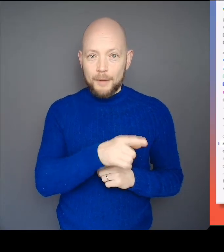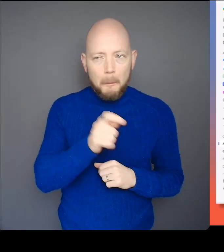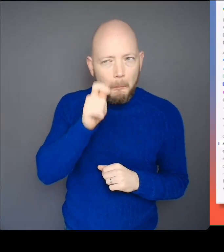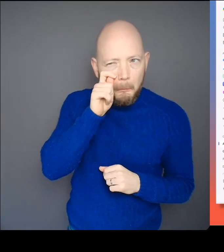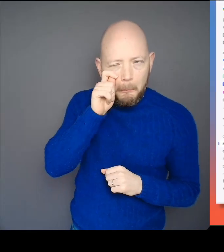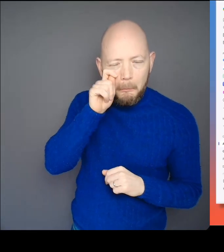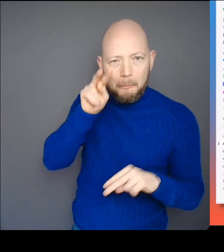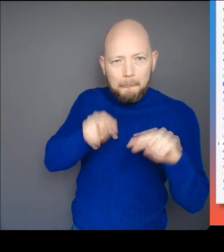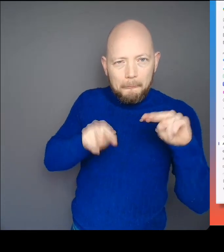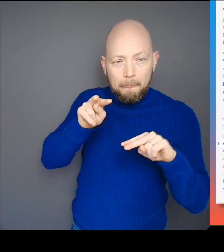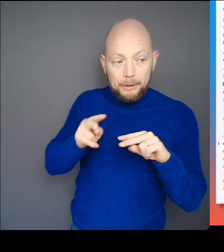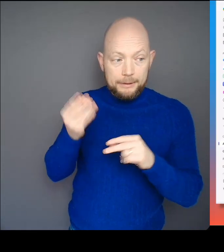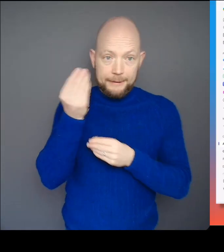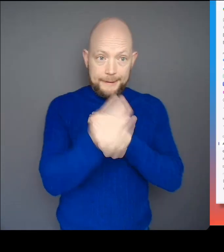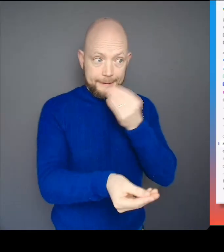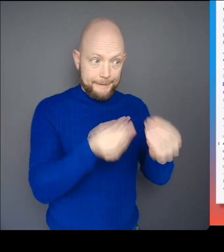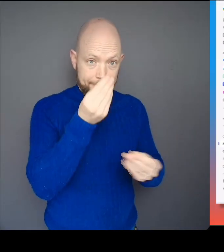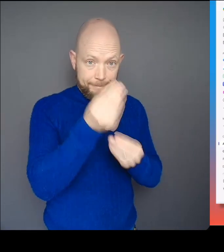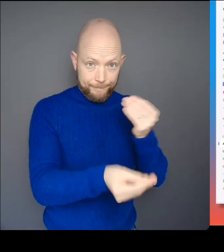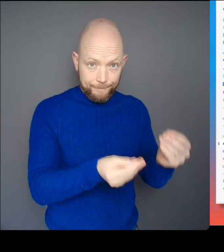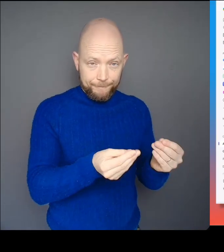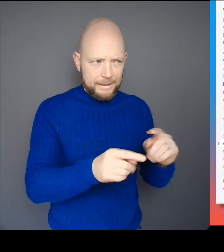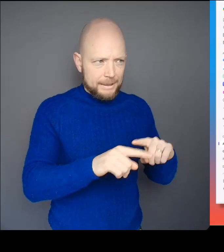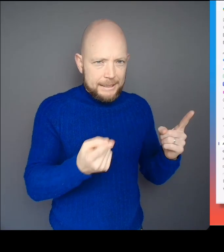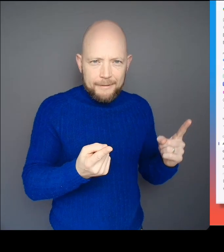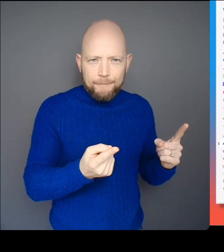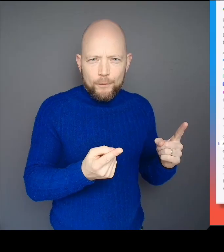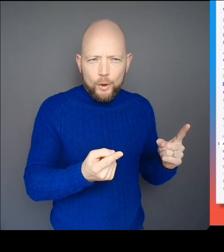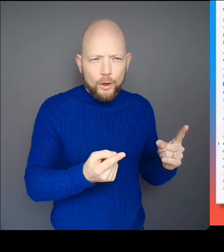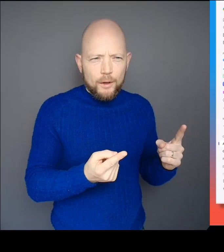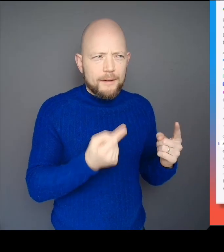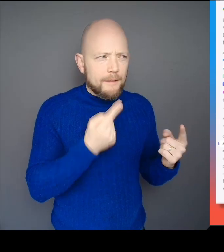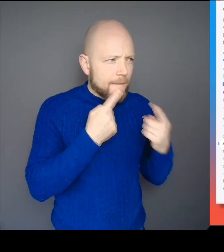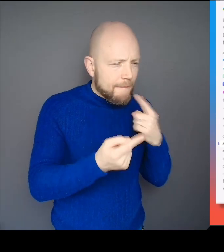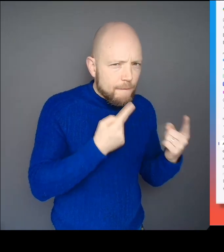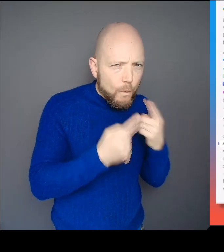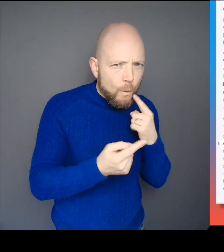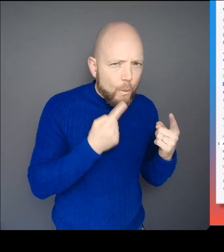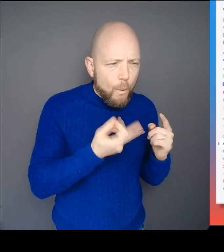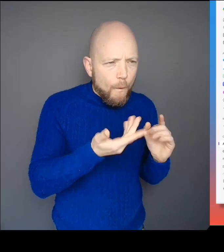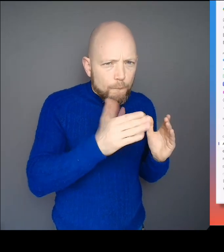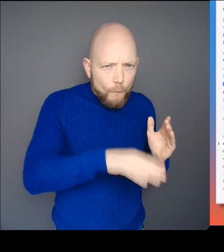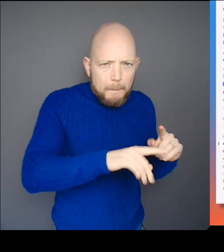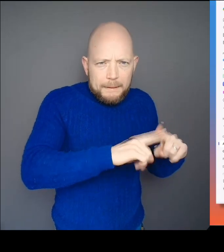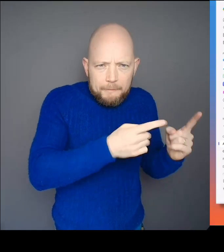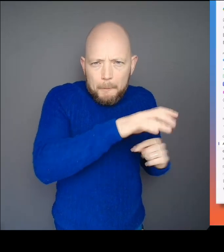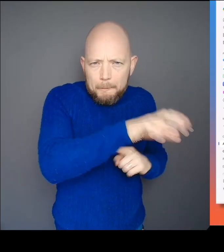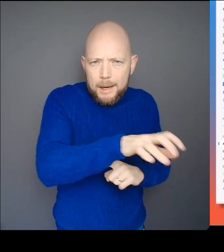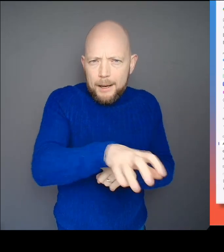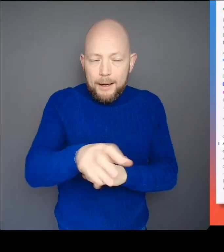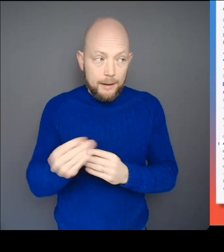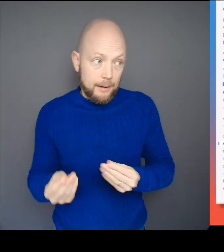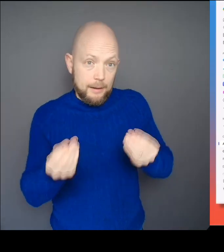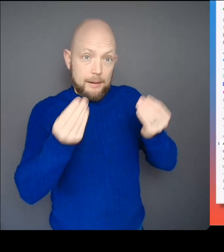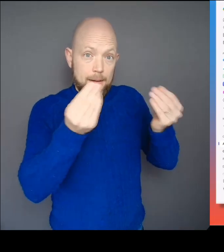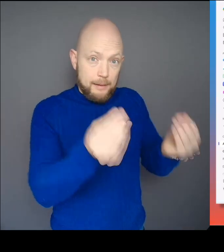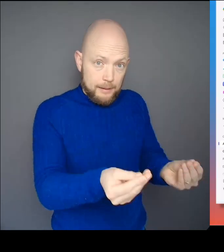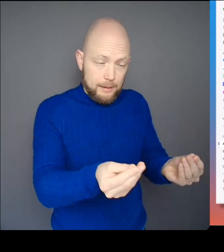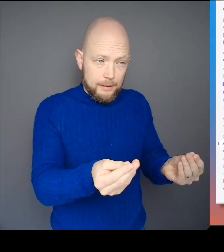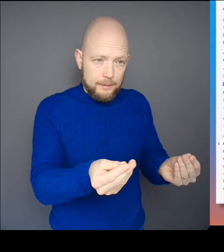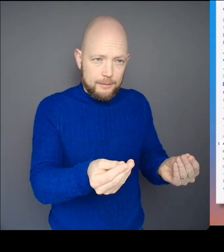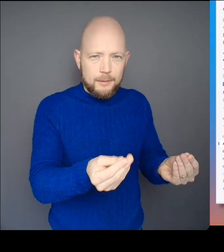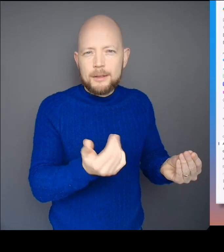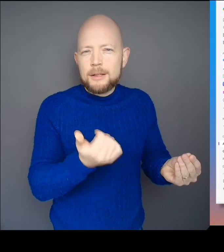here as well. The idea of the analyst is where you want to bring something in where you've got multiple sources, or perhaps something that's a little bit more